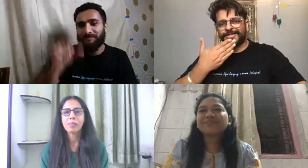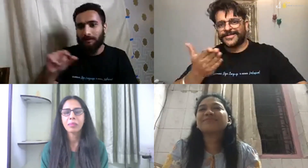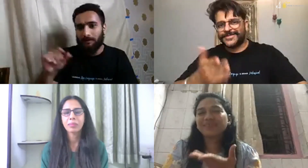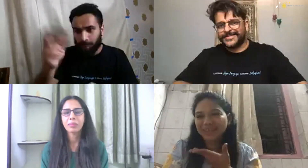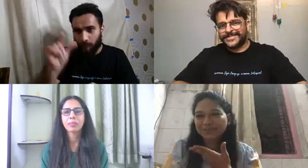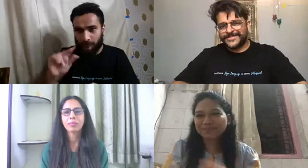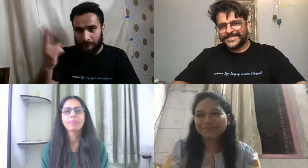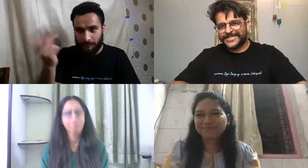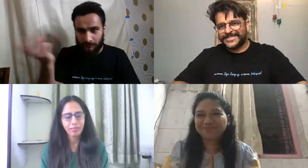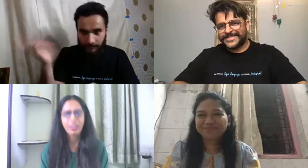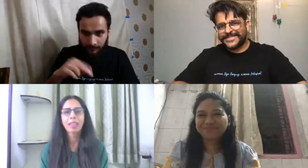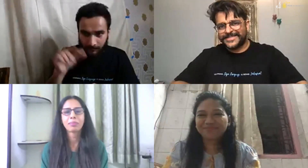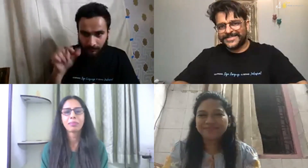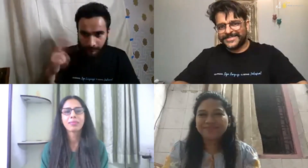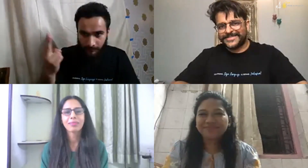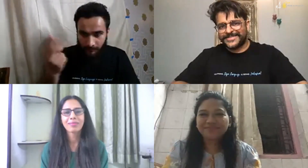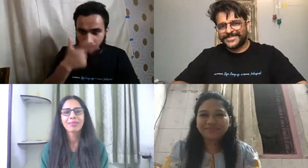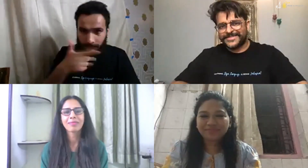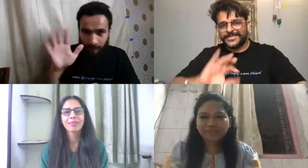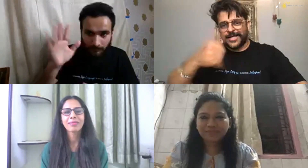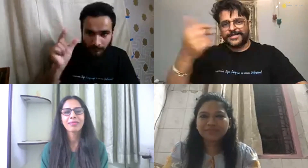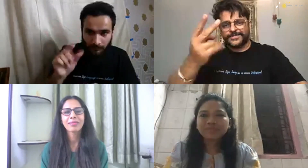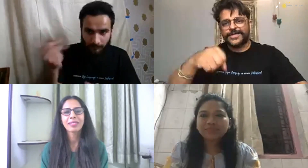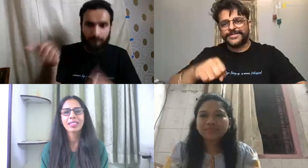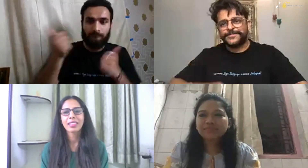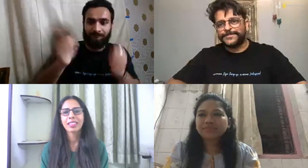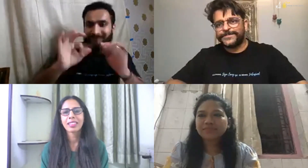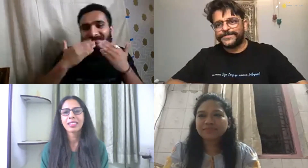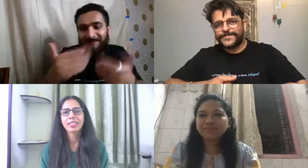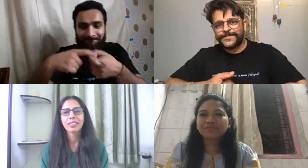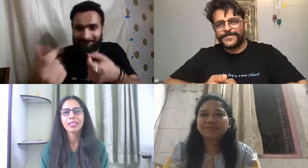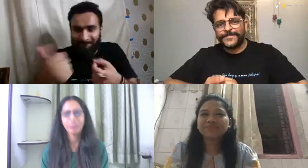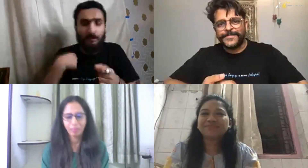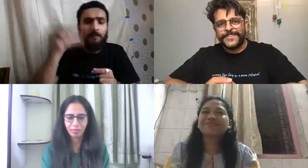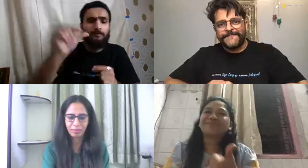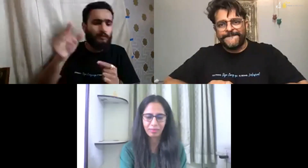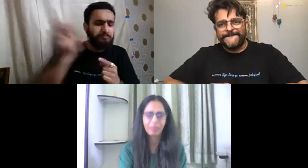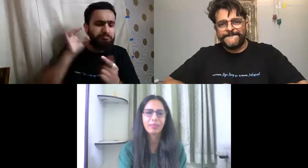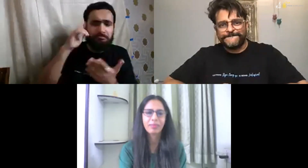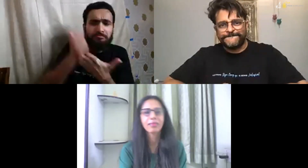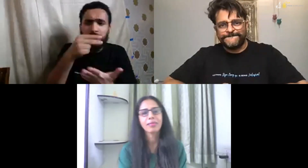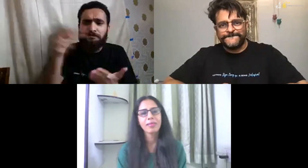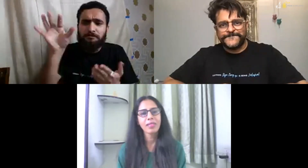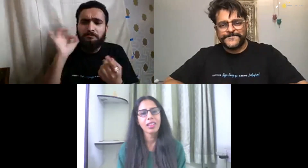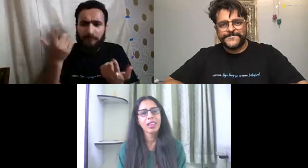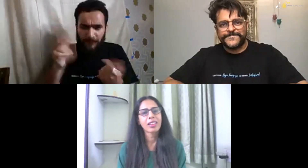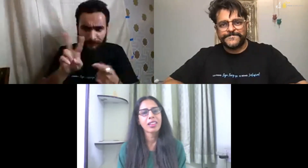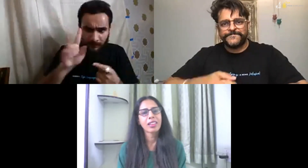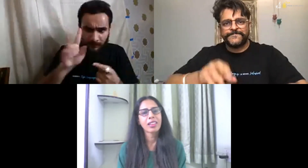work only. Perfect. Thank you. Thank you. Should we get to the other two people now? Yeah. Thank you so much.